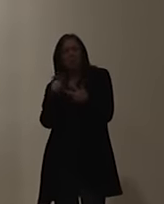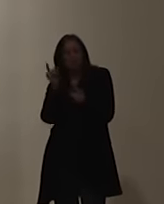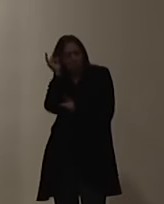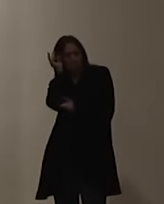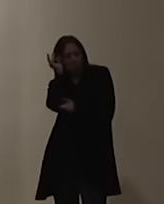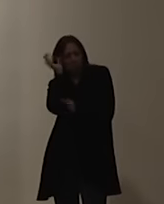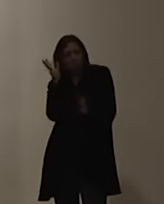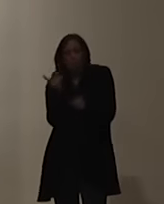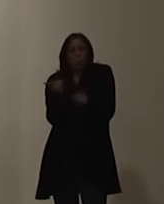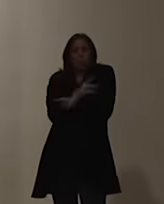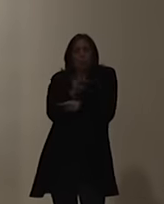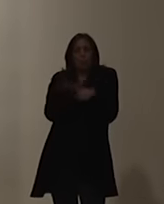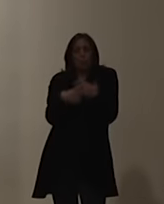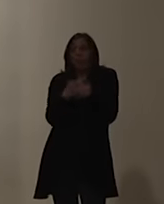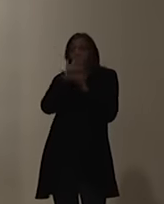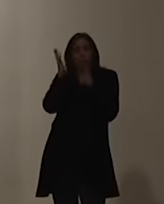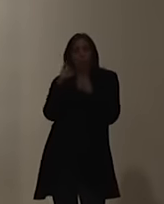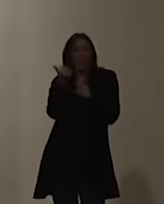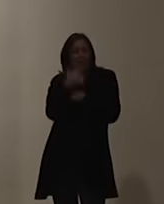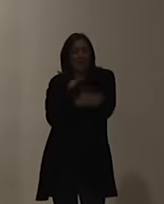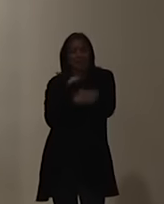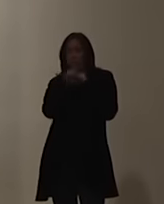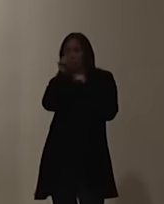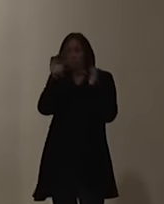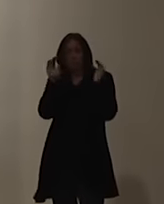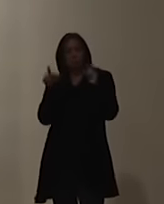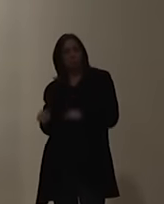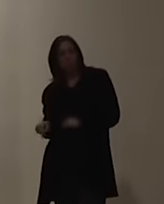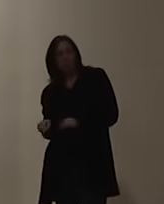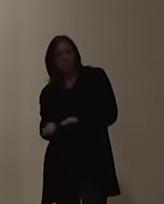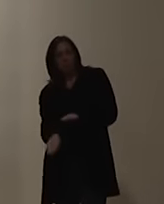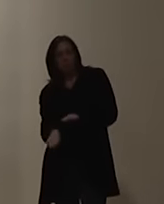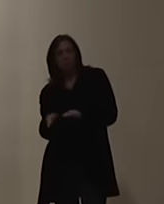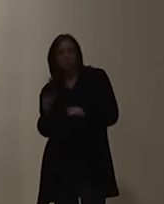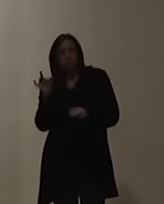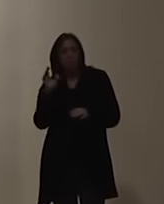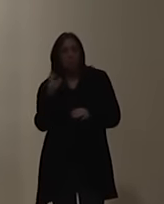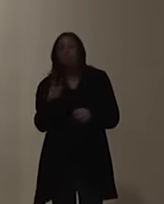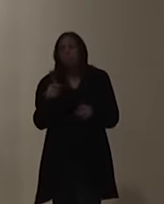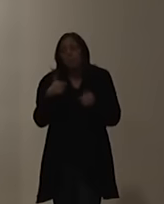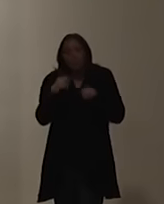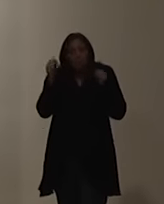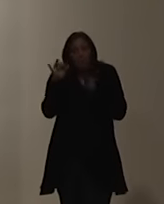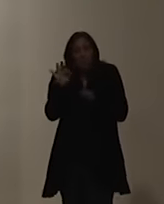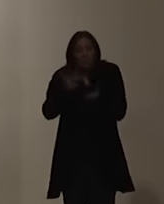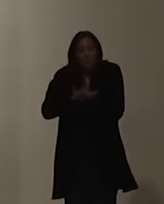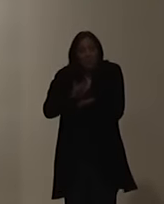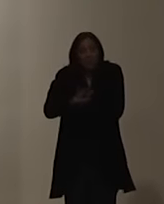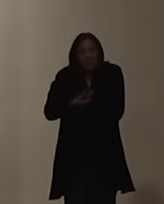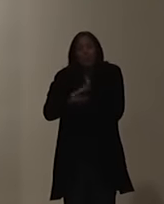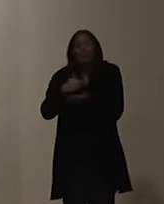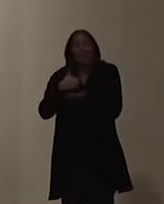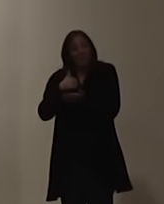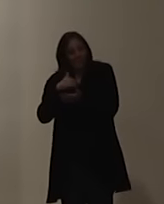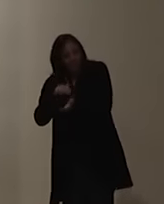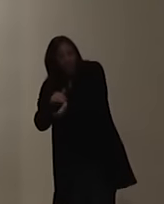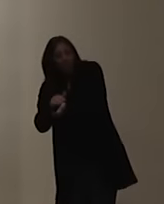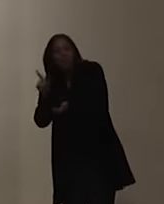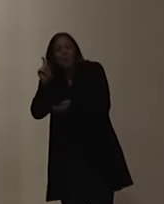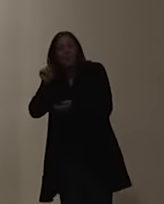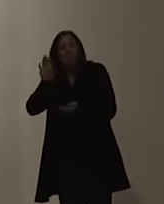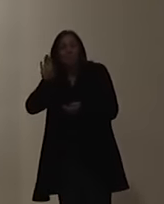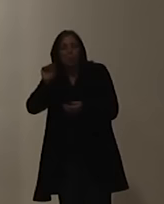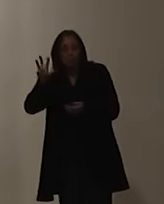well, because I was, you know, already a professor at Harvard Medical School and attending physician at the Brigham Women's Hospital. I remember people